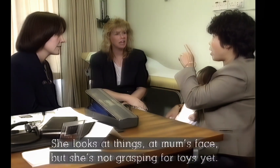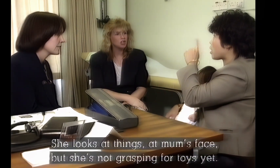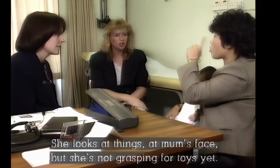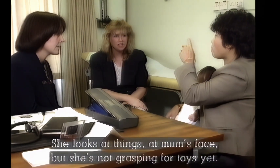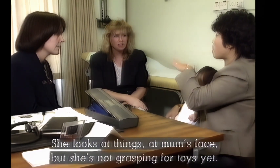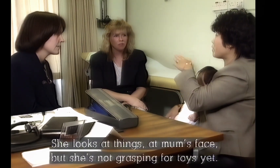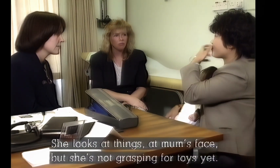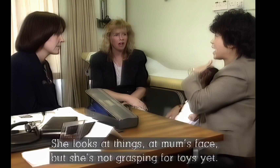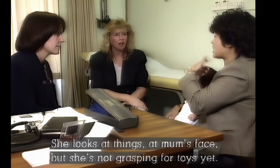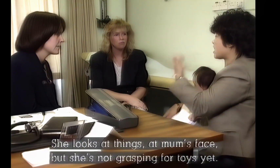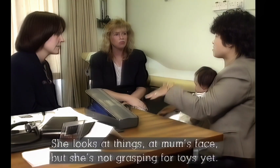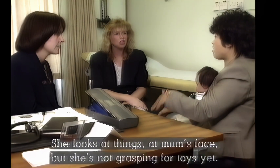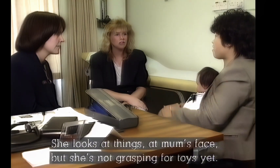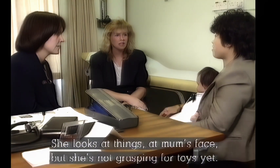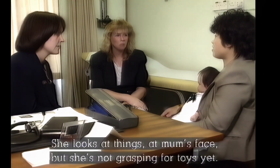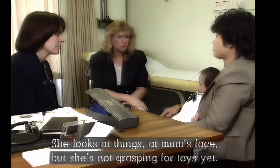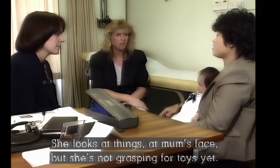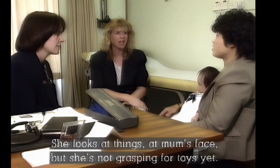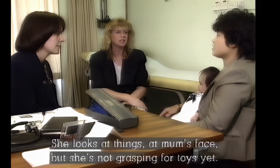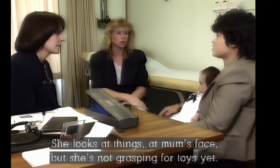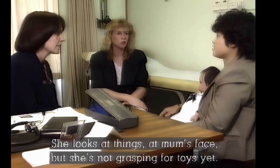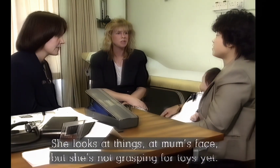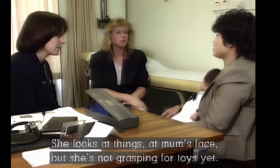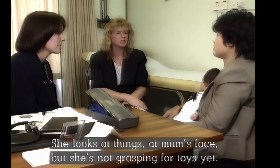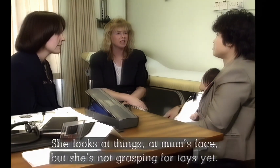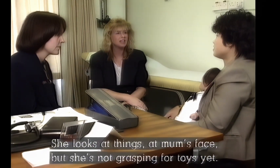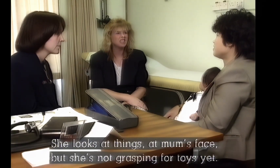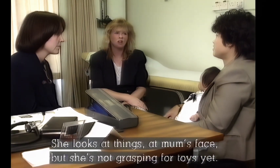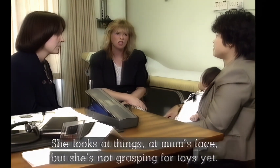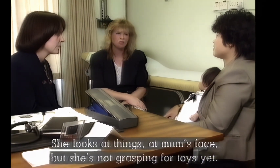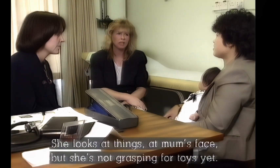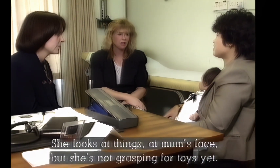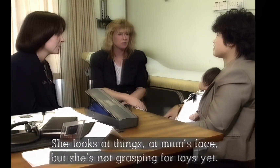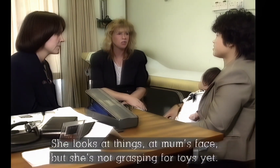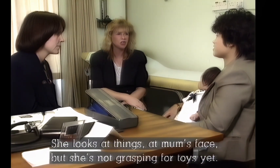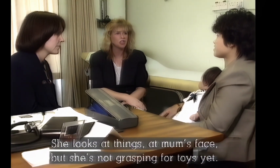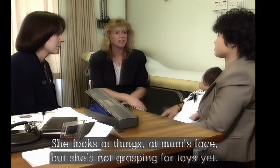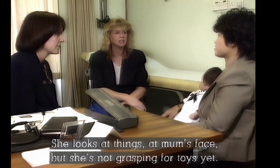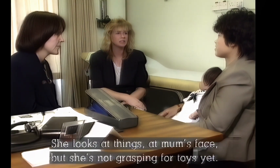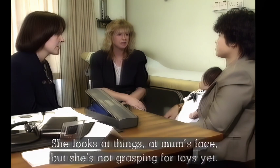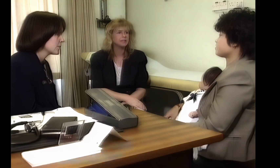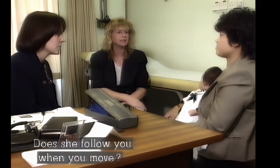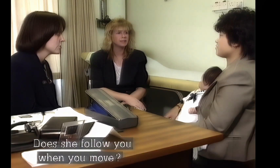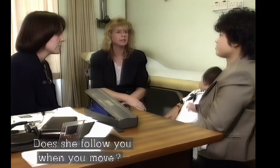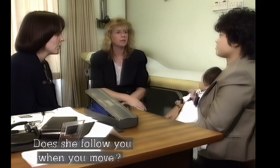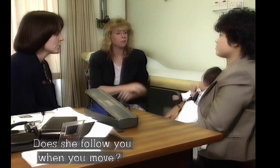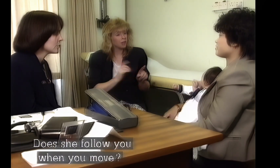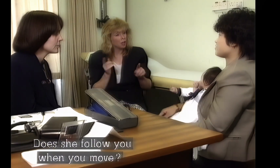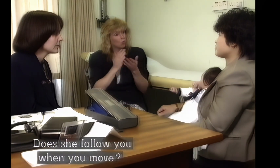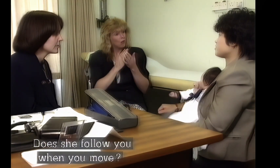She looks at them. She looks at Mum's face, of course, but no, she isn't really grasping for toys yet. Does she follow you